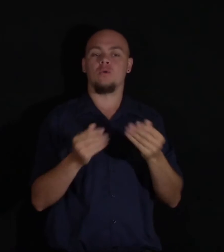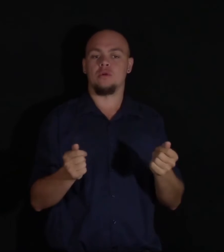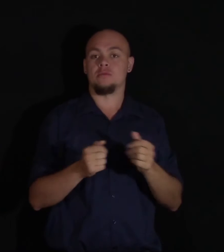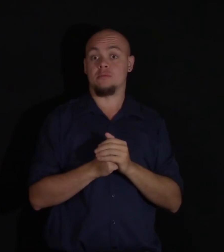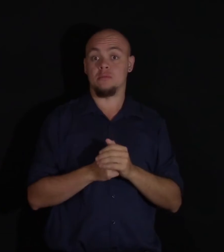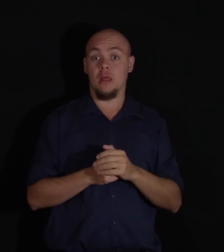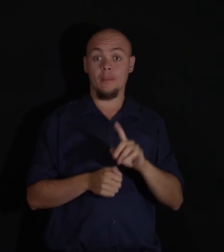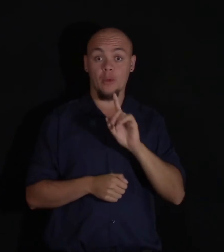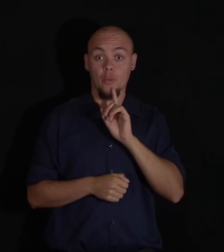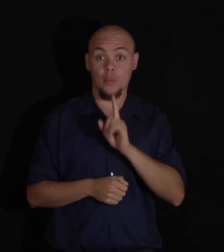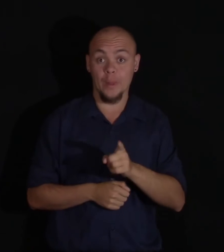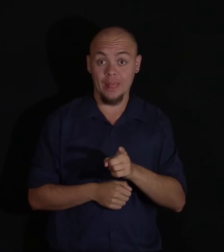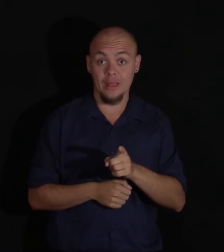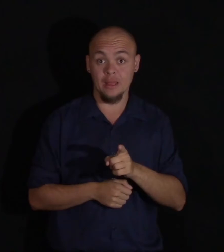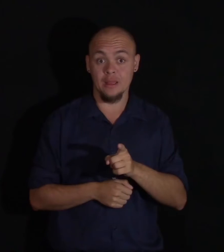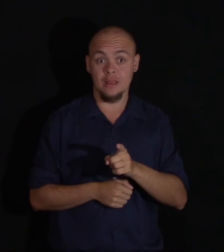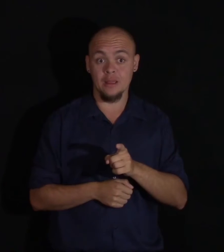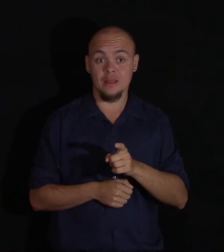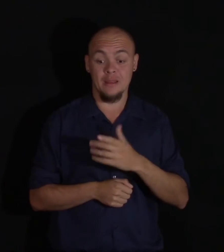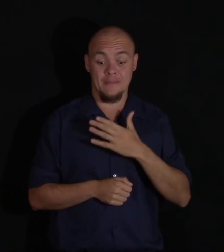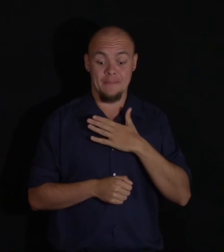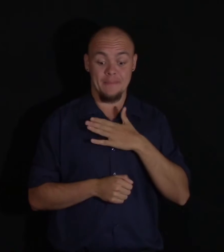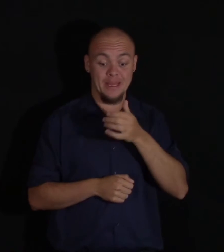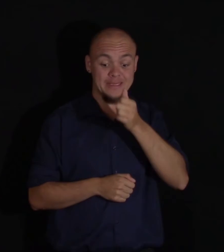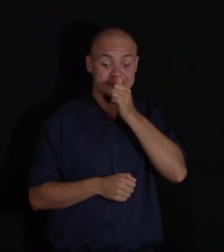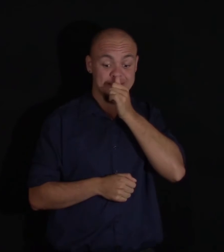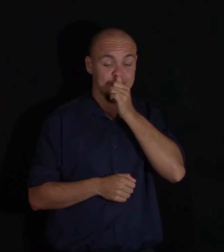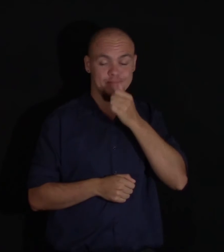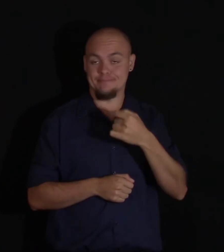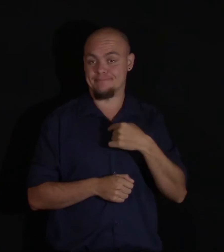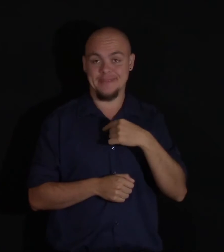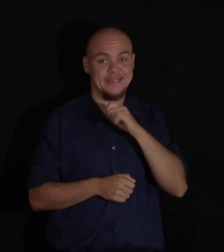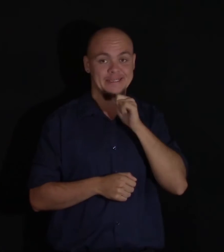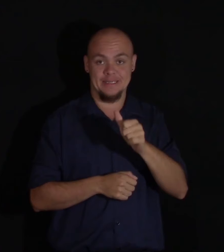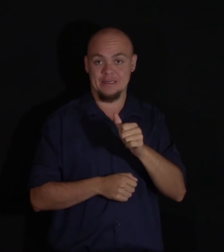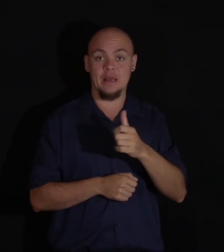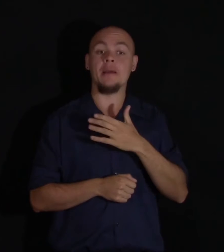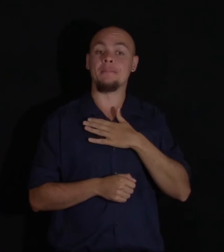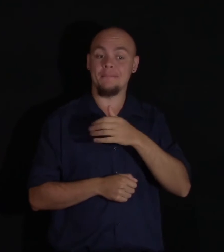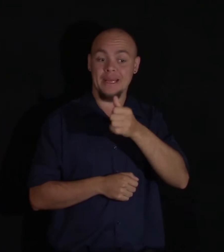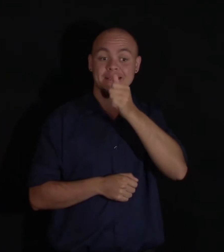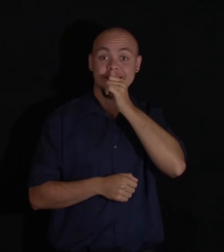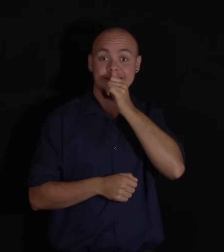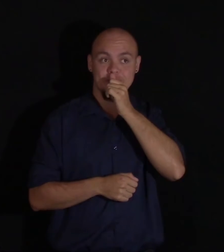reality, I didn't share my secret. My secret was shared